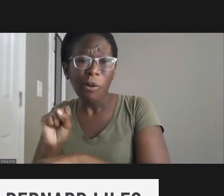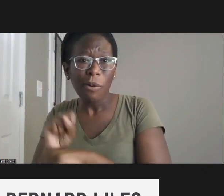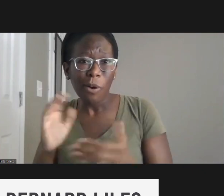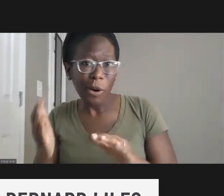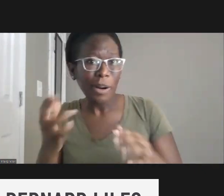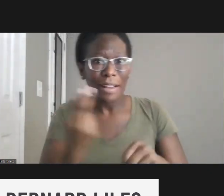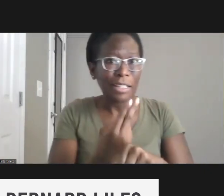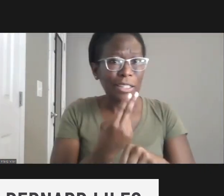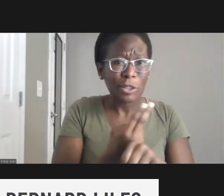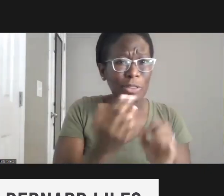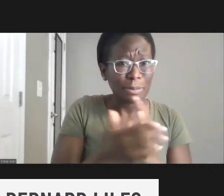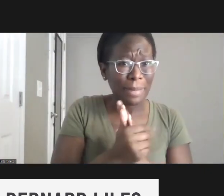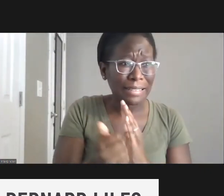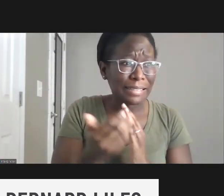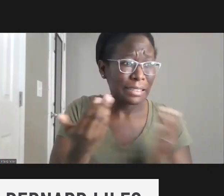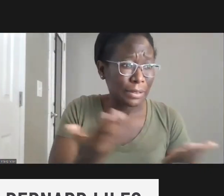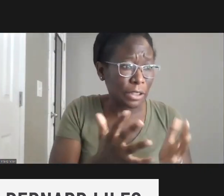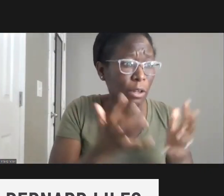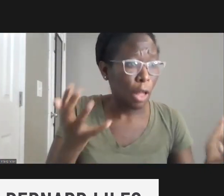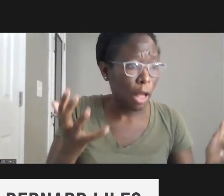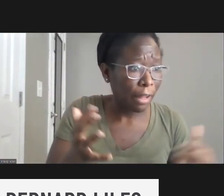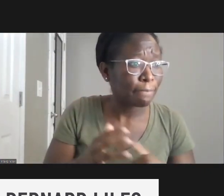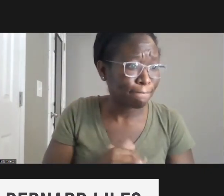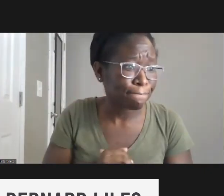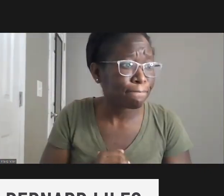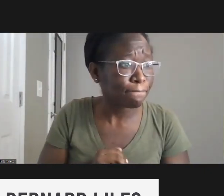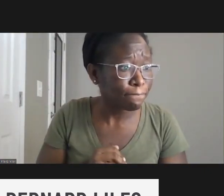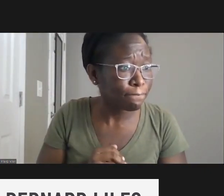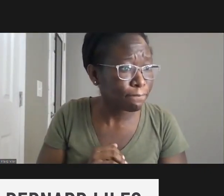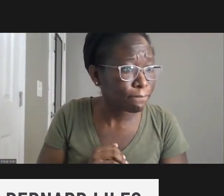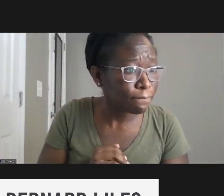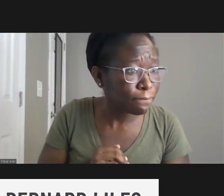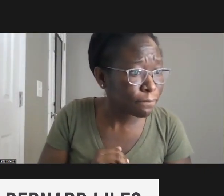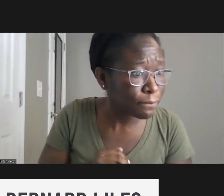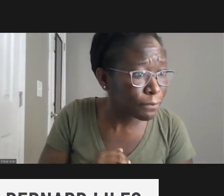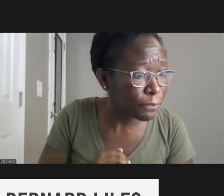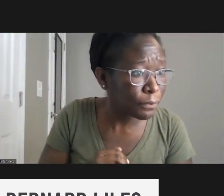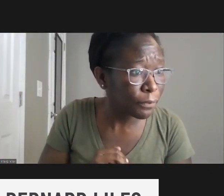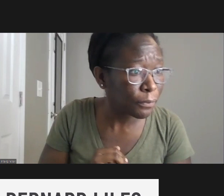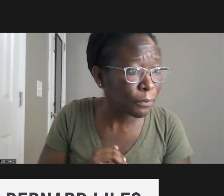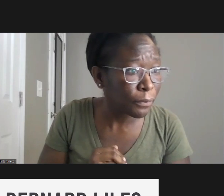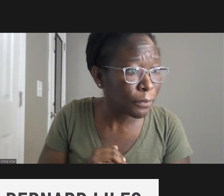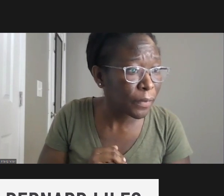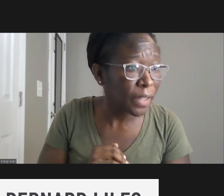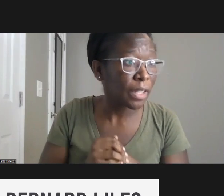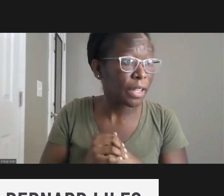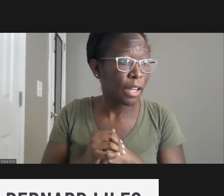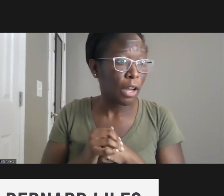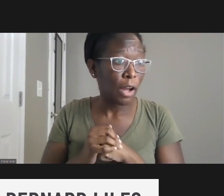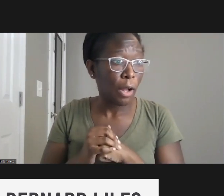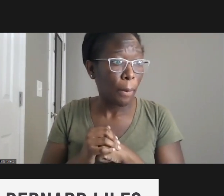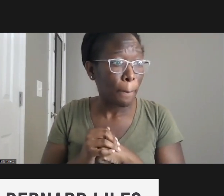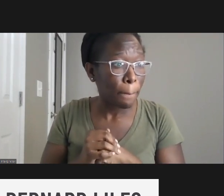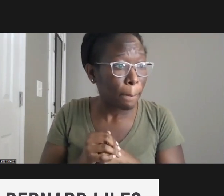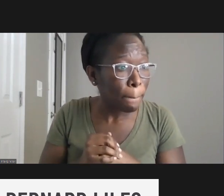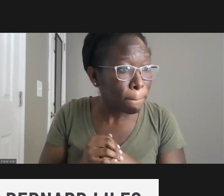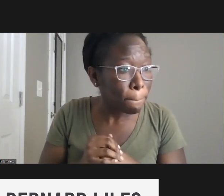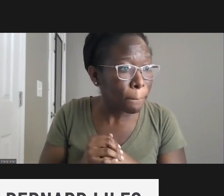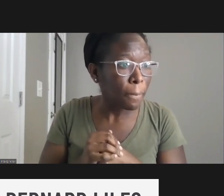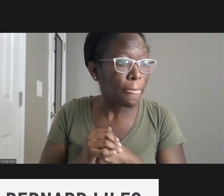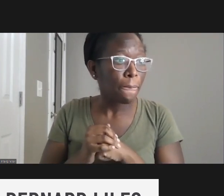not get to go to church tonight, and I mean, maybe I was not getting